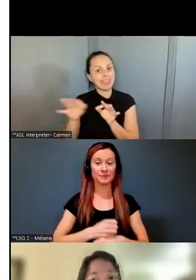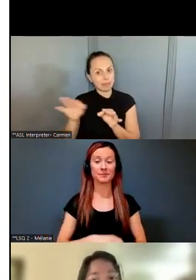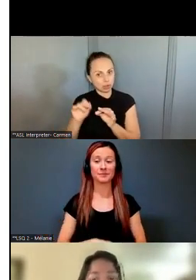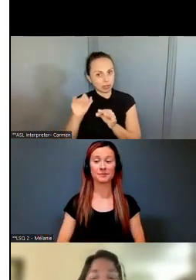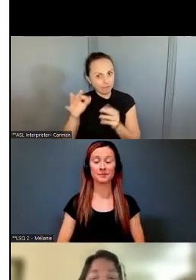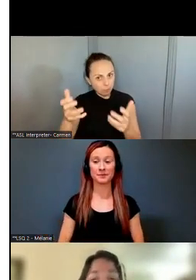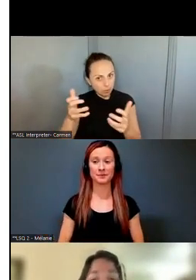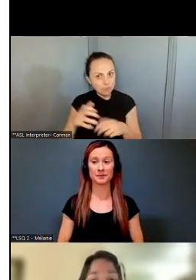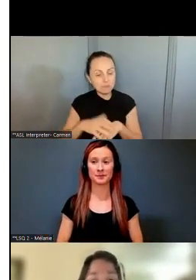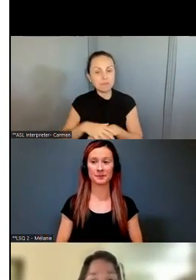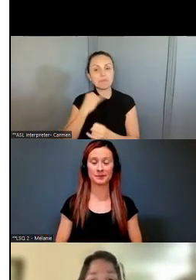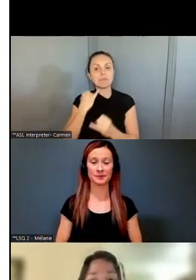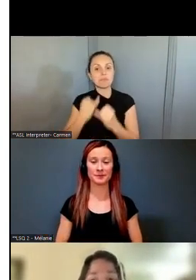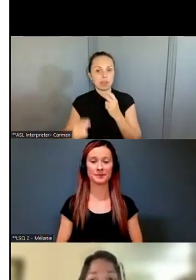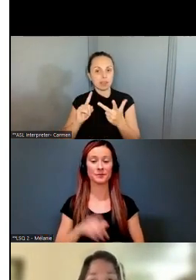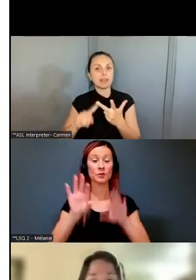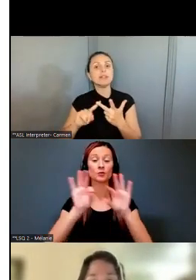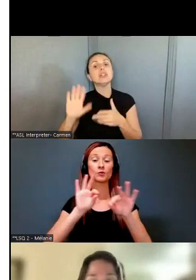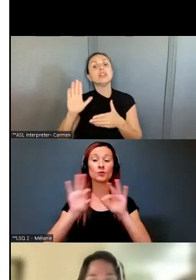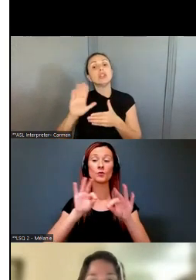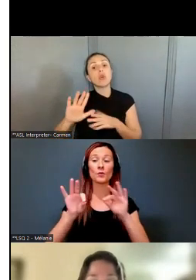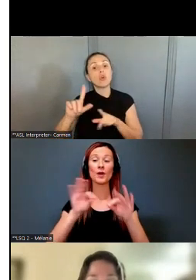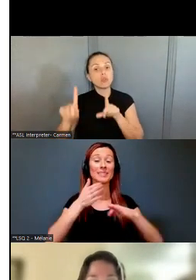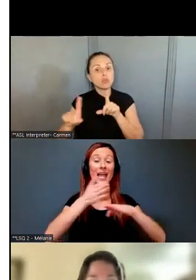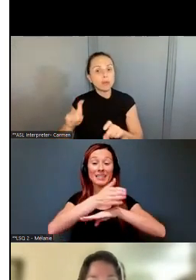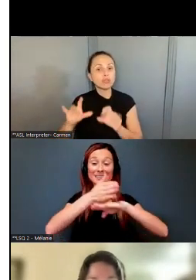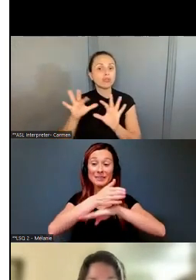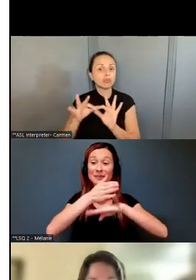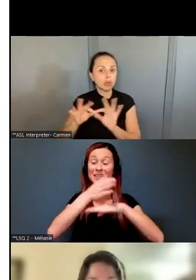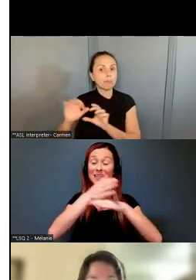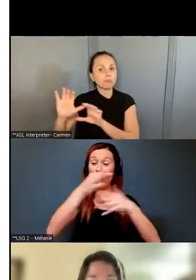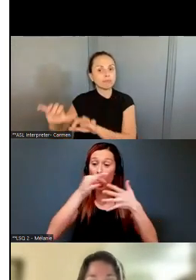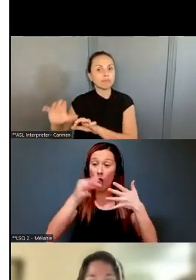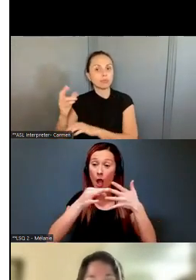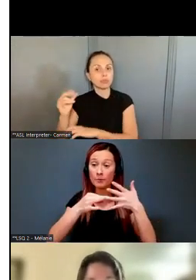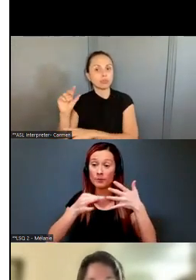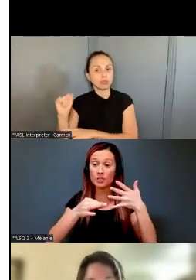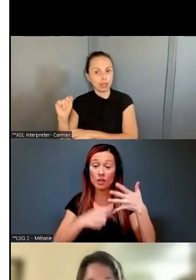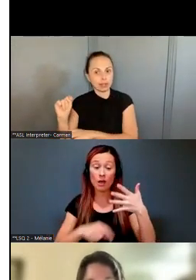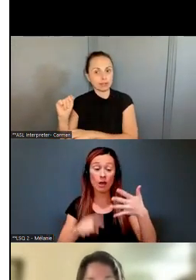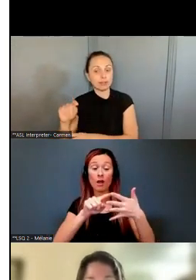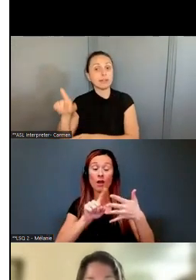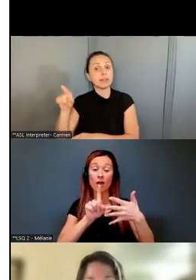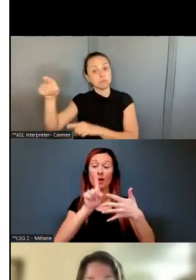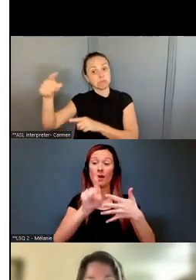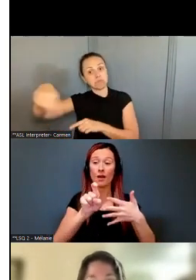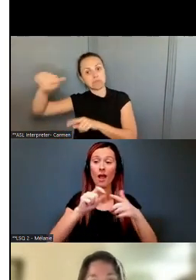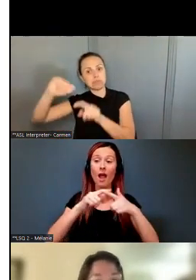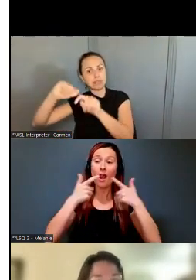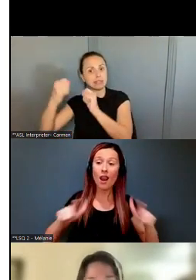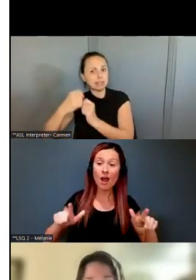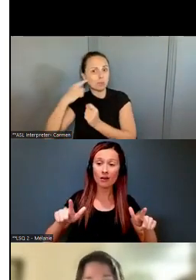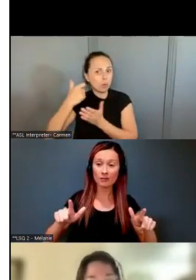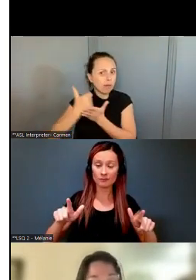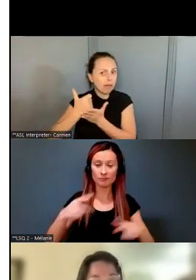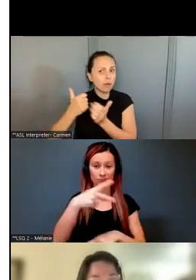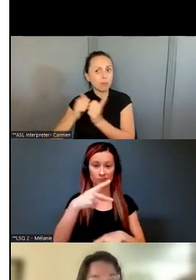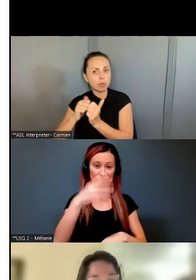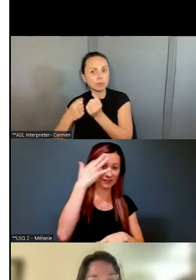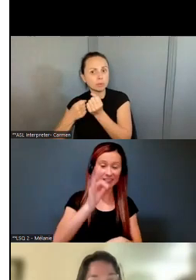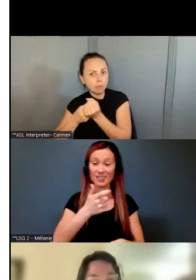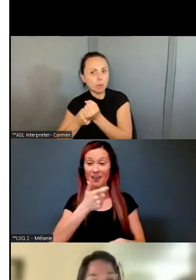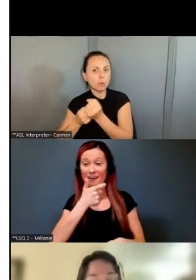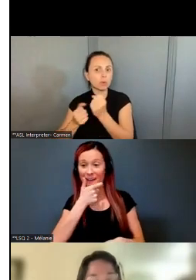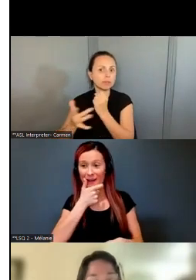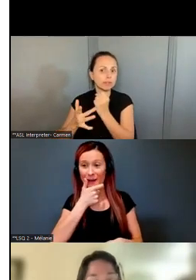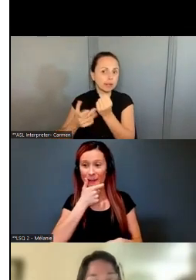and finally, please make sure to share your questions and comments in the chat. Our team are on hand to help you with any technical difficulties